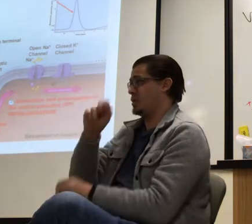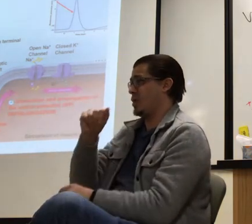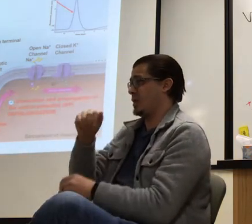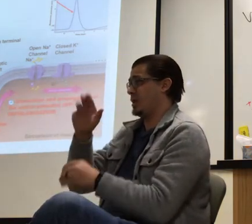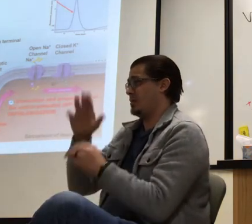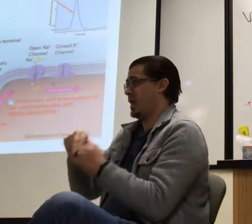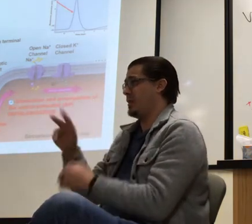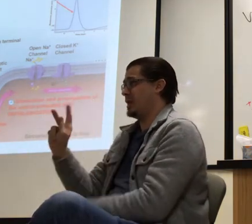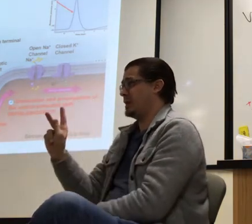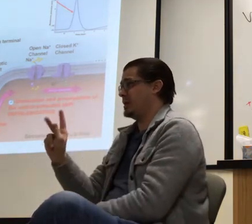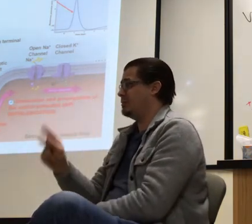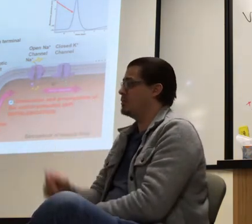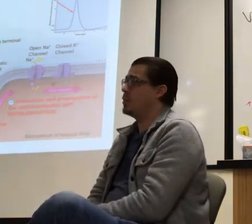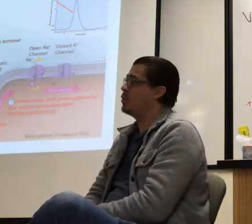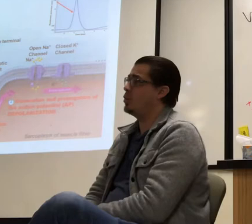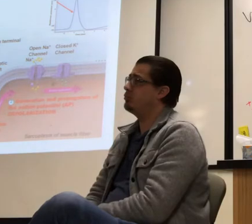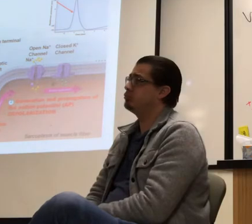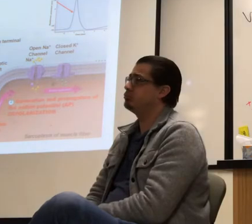Is that because you need